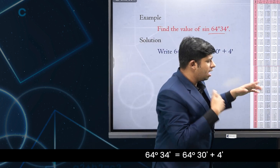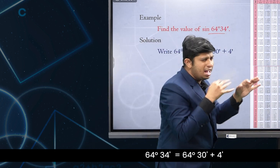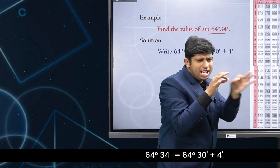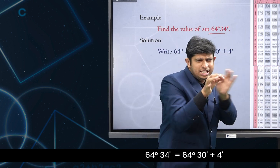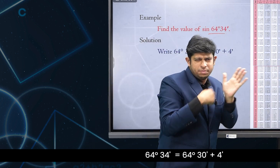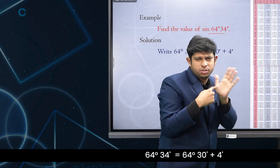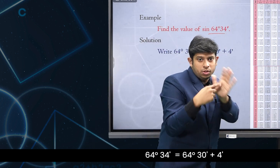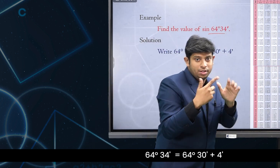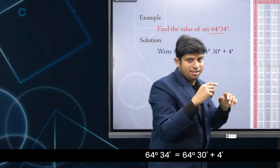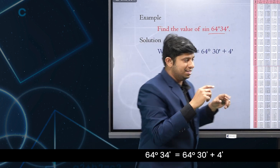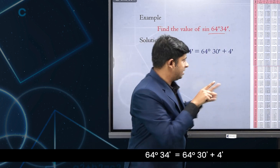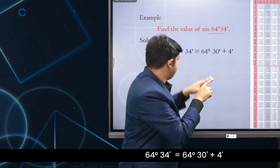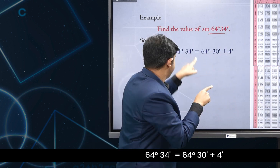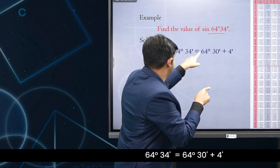minutes plus 4 minutes.